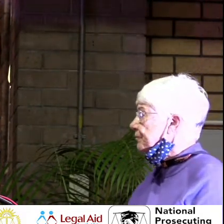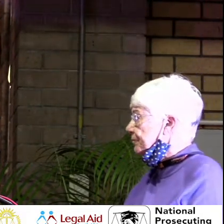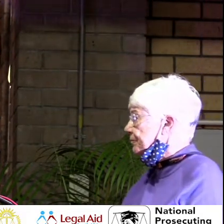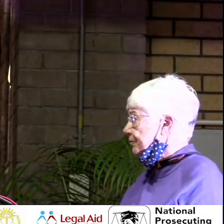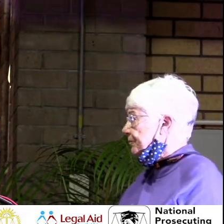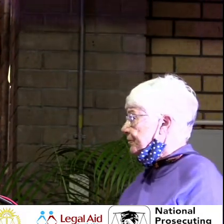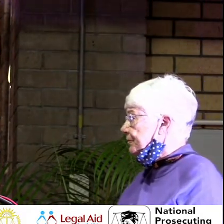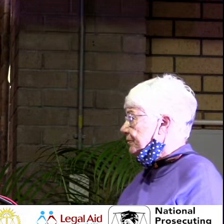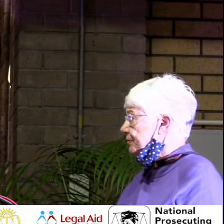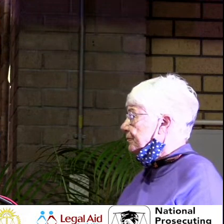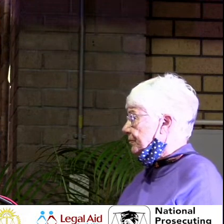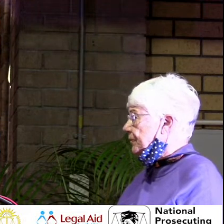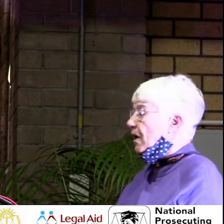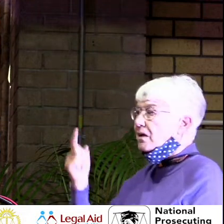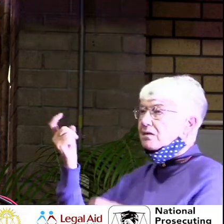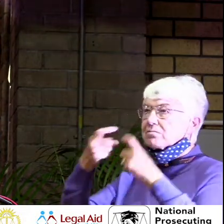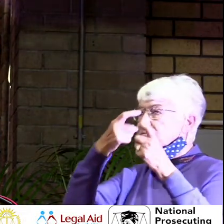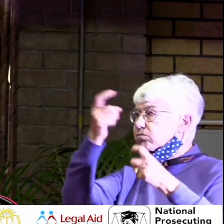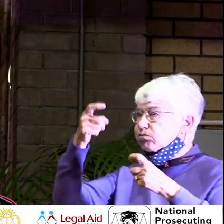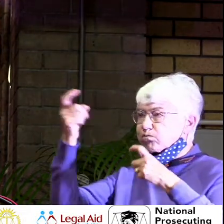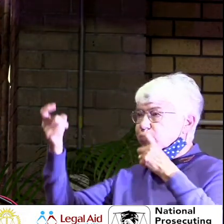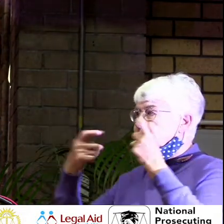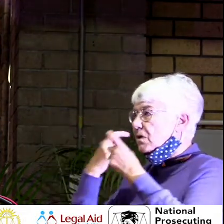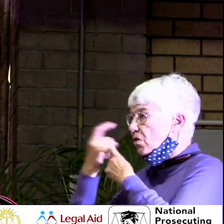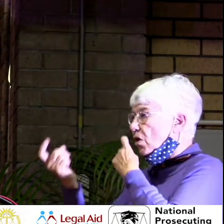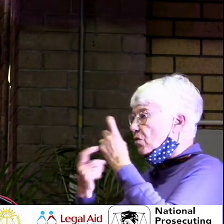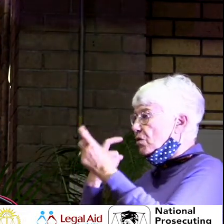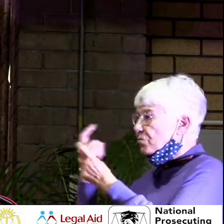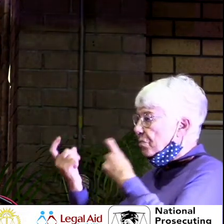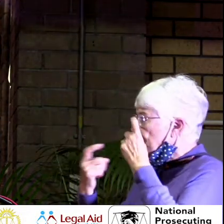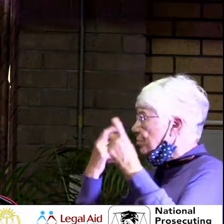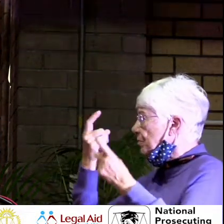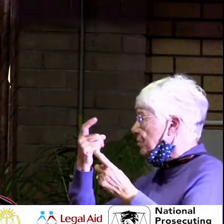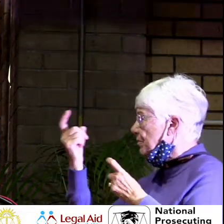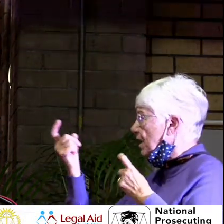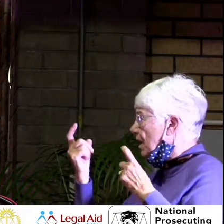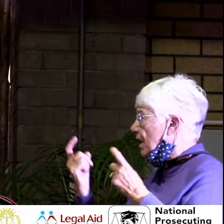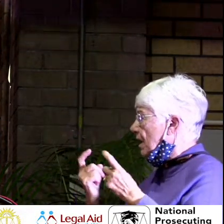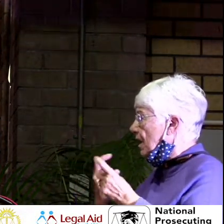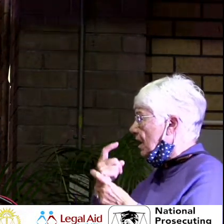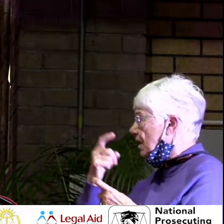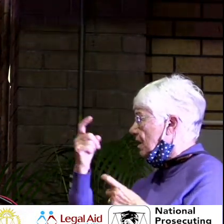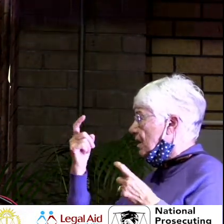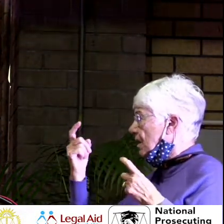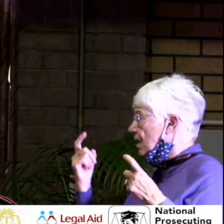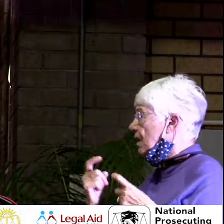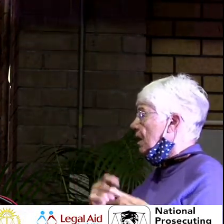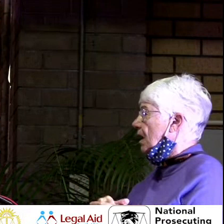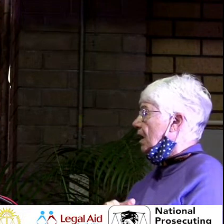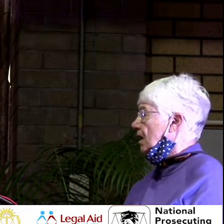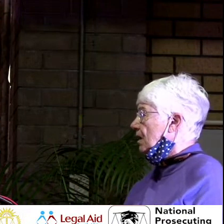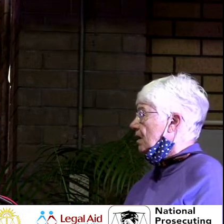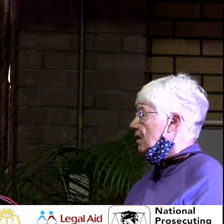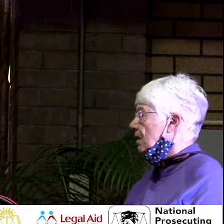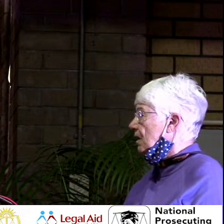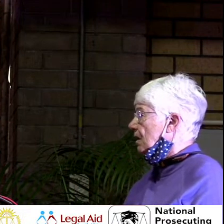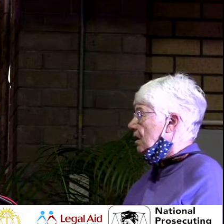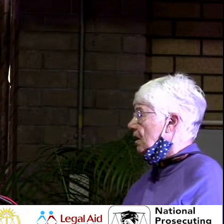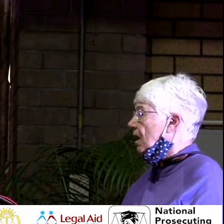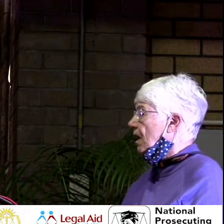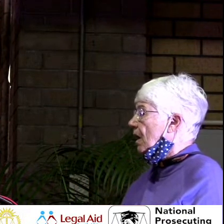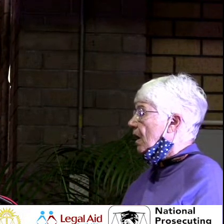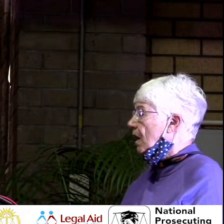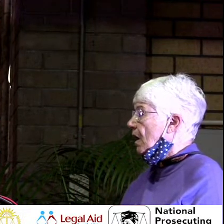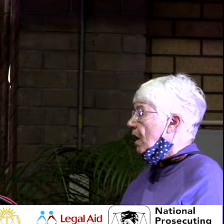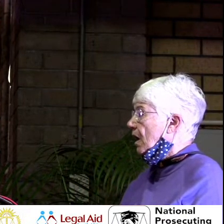more serious complaints, Alpha complaints must be attended within 15 minutes. So